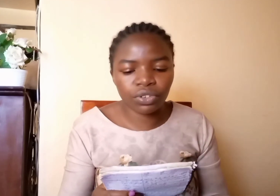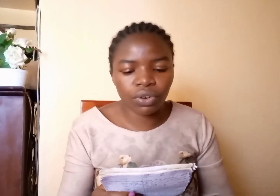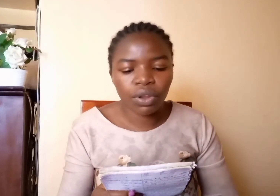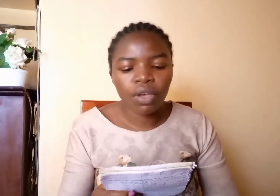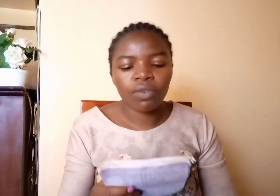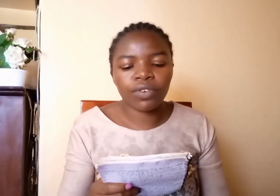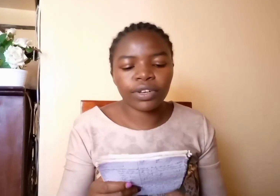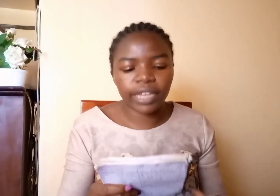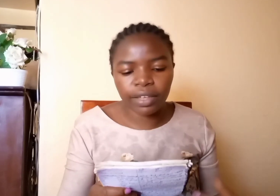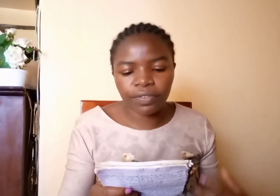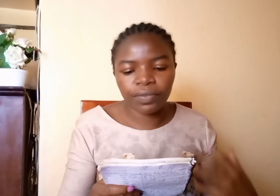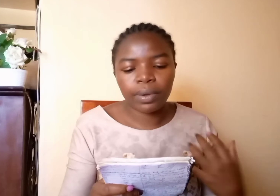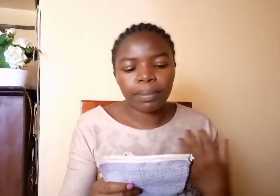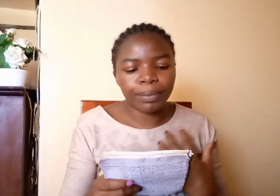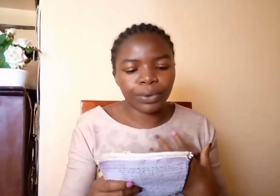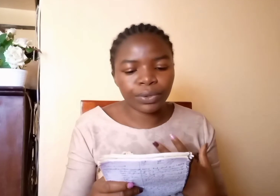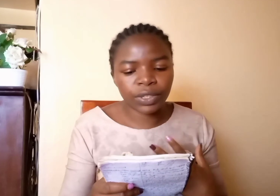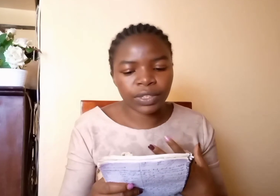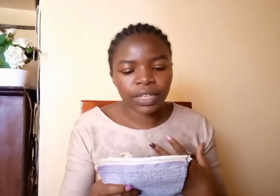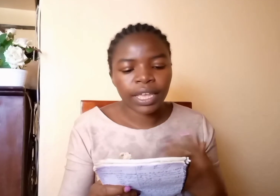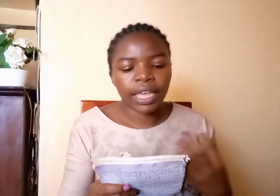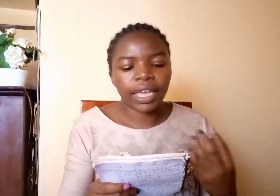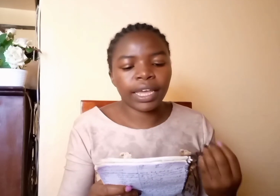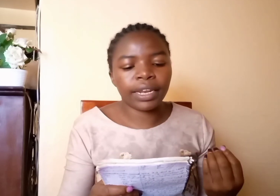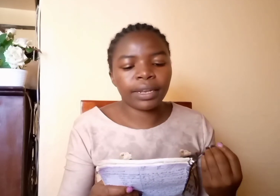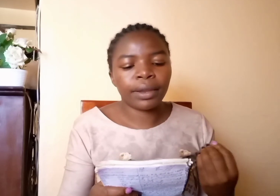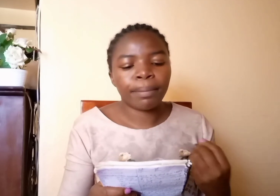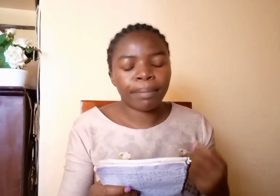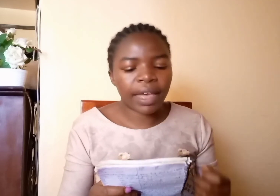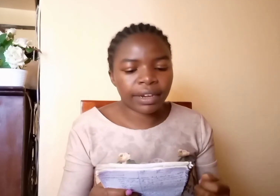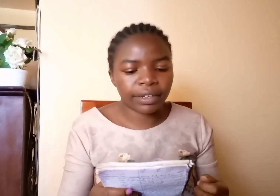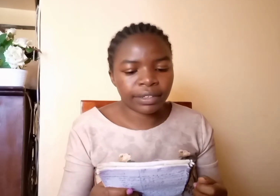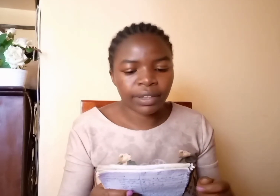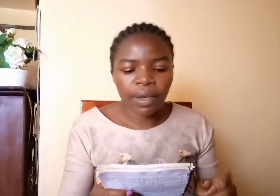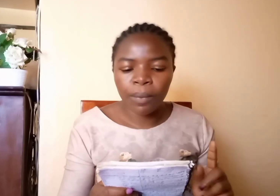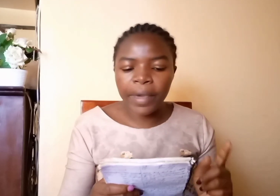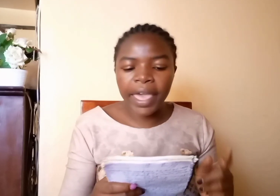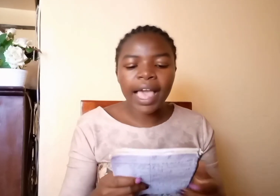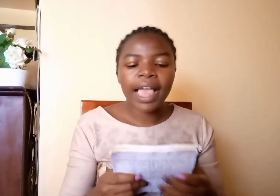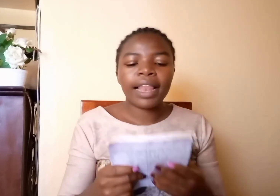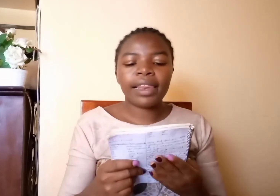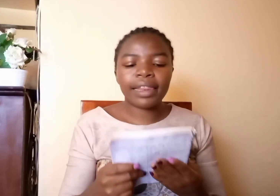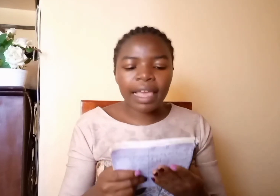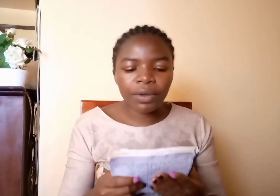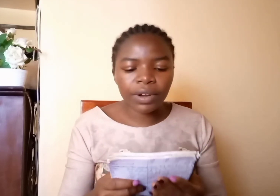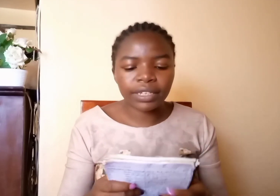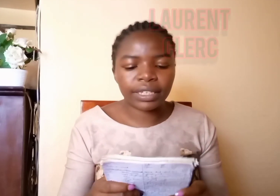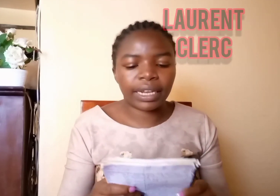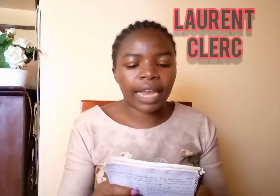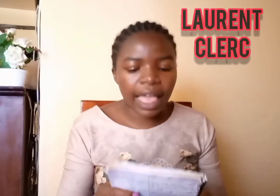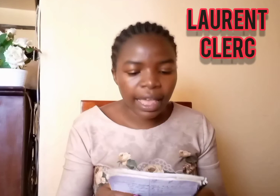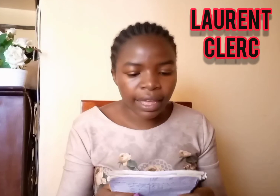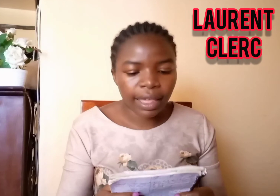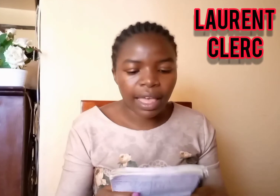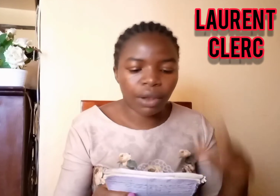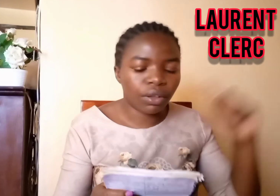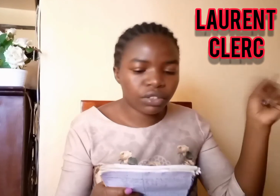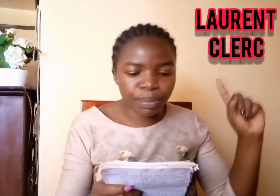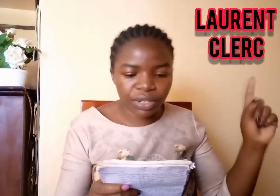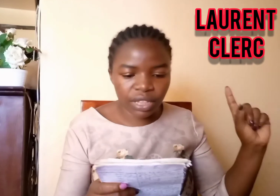Institution for Deaf Mutes in Paris, where Laurent Clark, I'll also put the